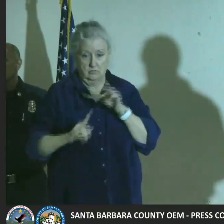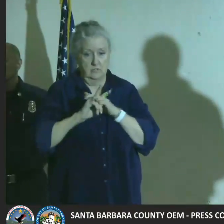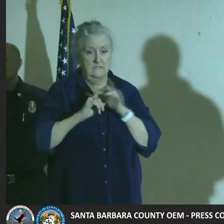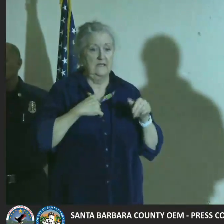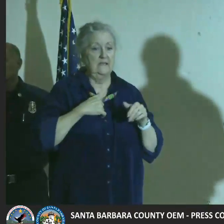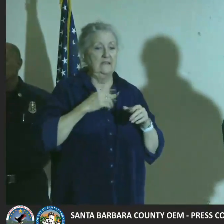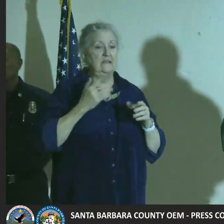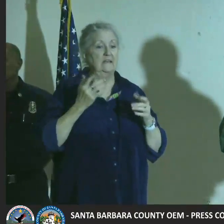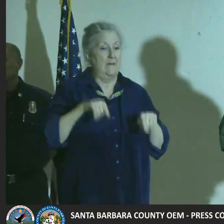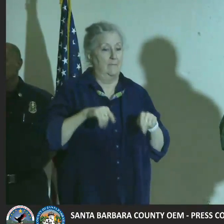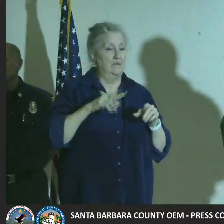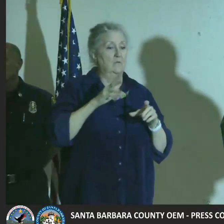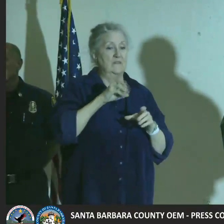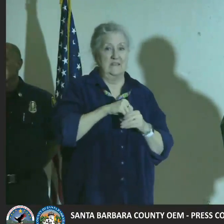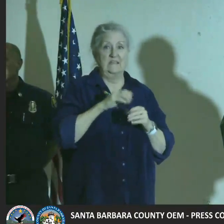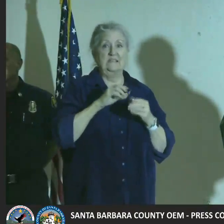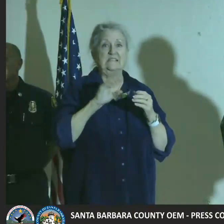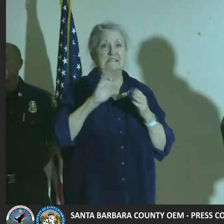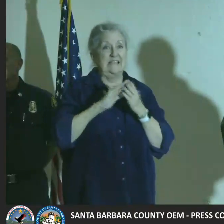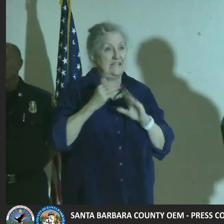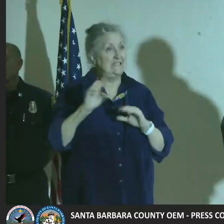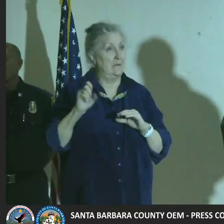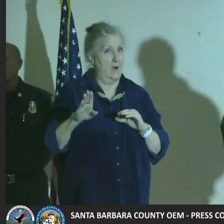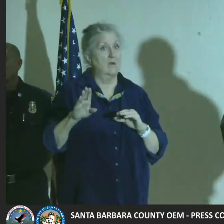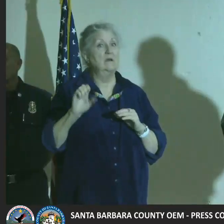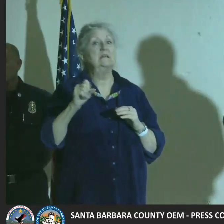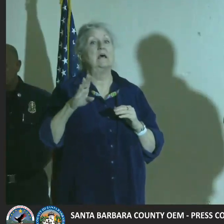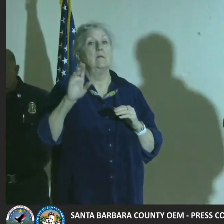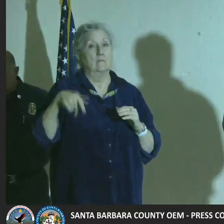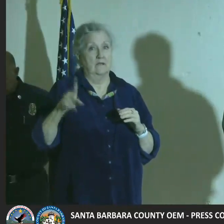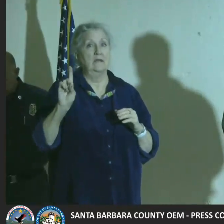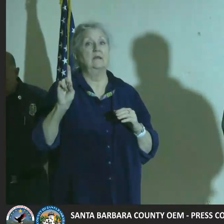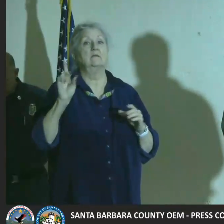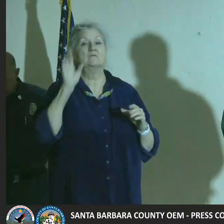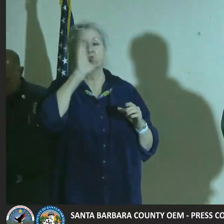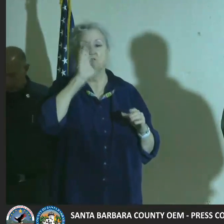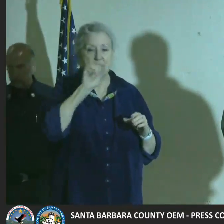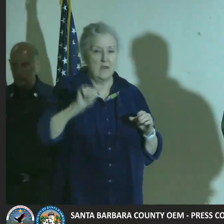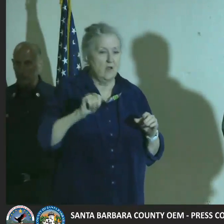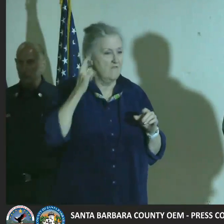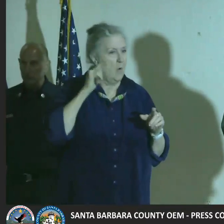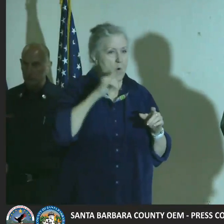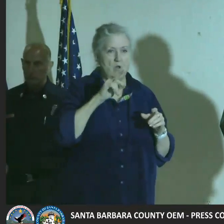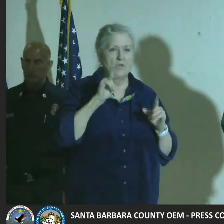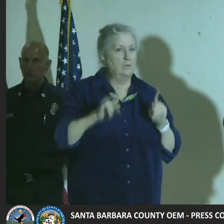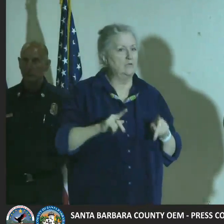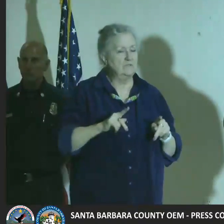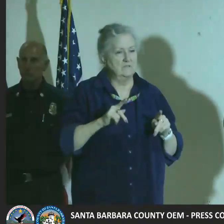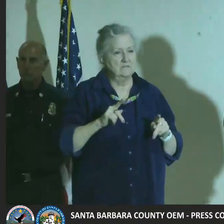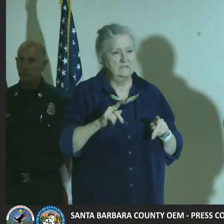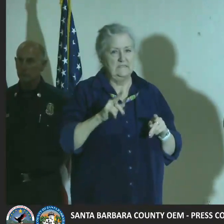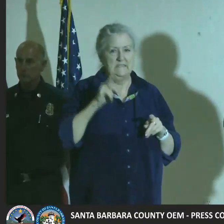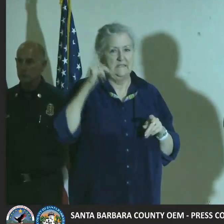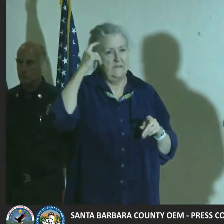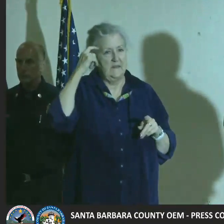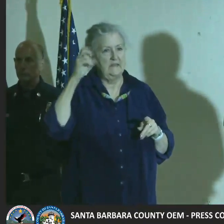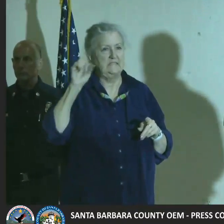the city of Santa Barbara, and the Santa Barbara Police Department searched the area for the suspect that